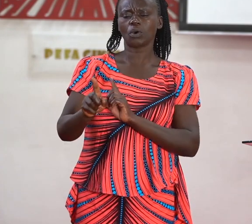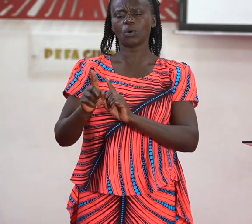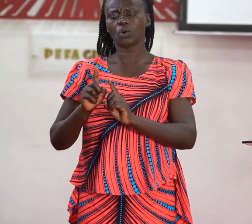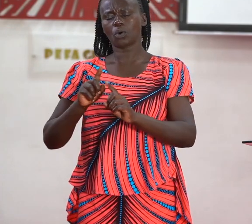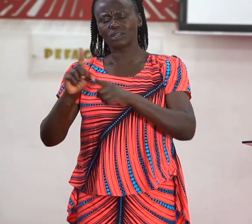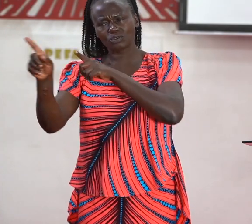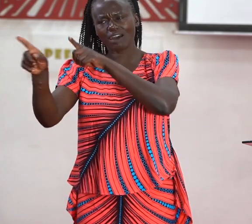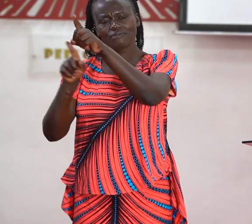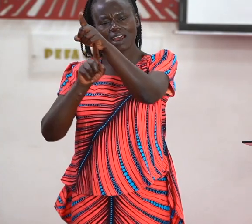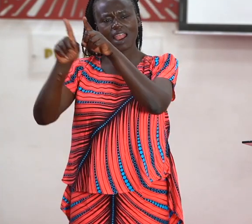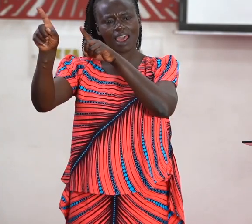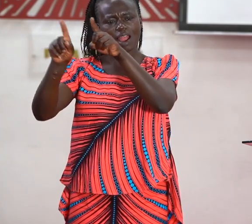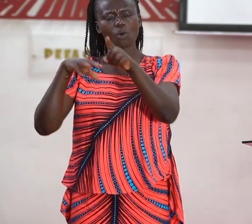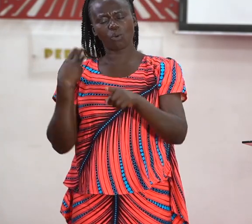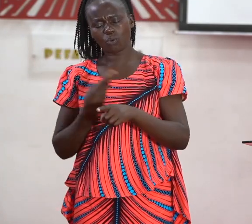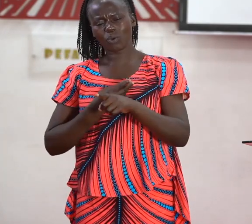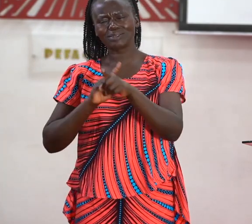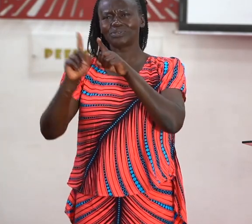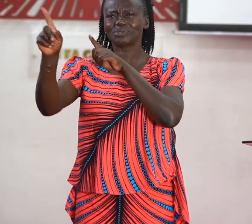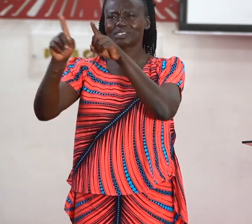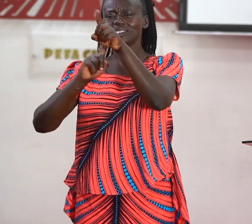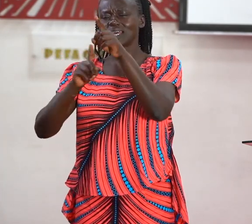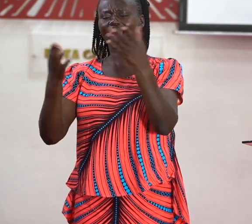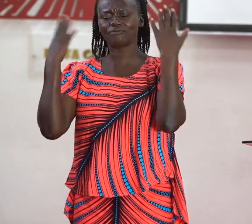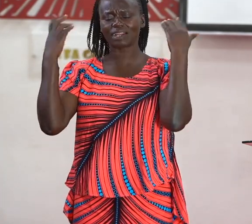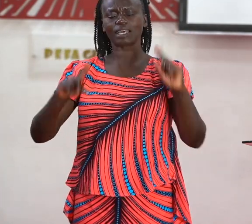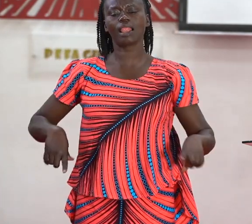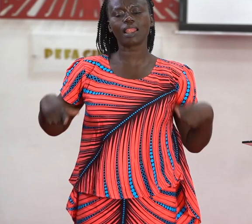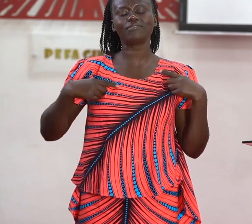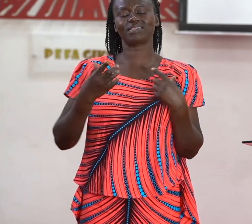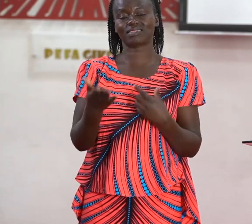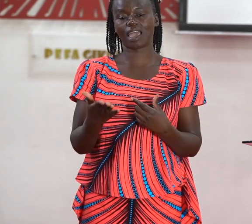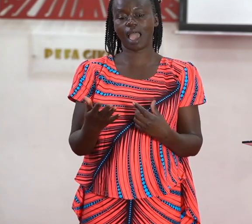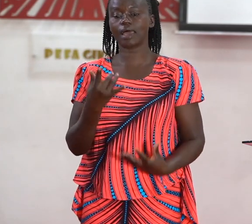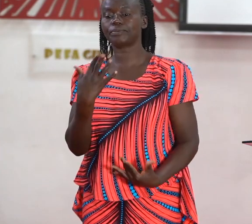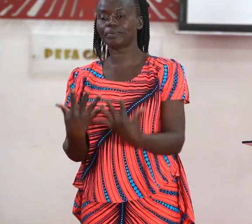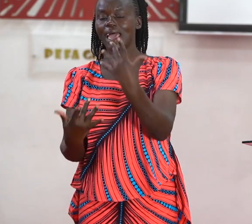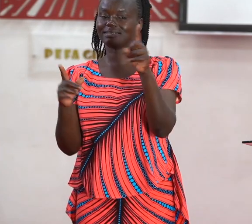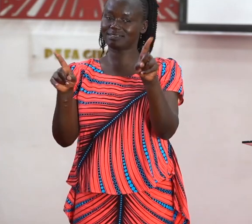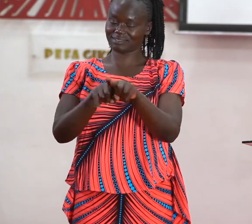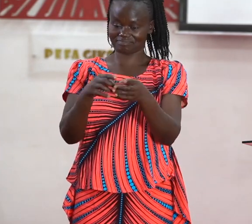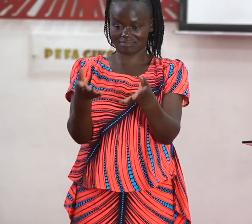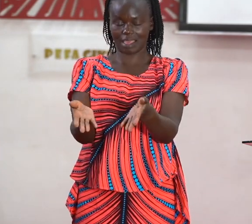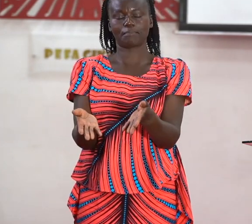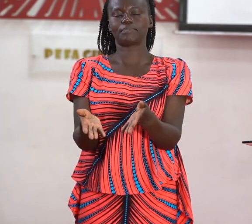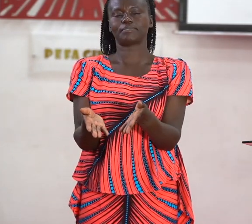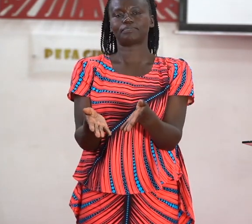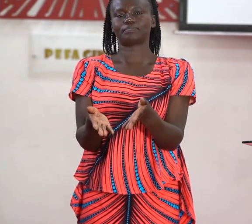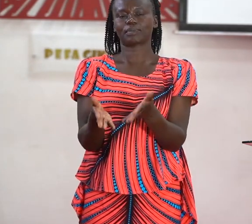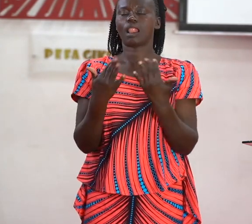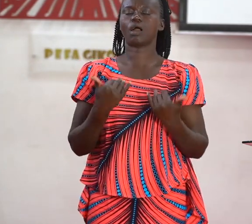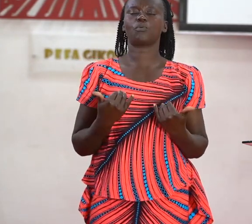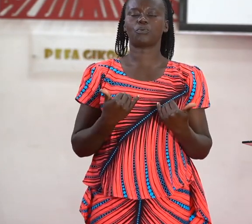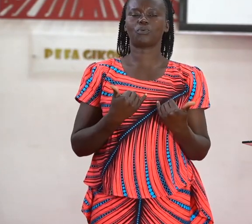called. We are still, the eternal life is still there, and hell is still there. And so, can